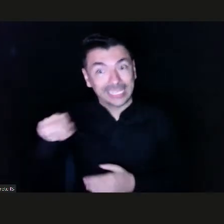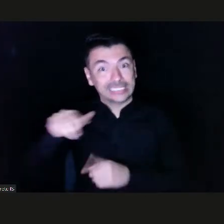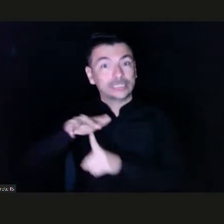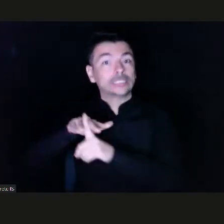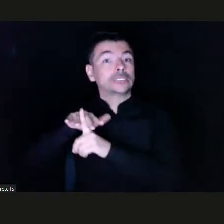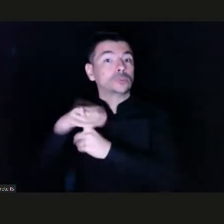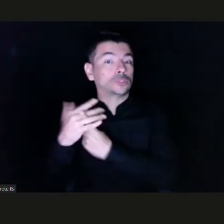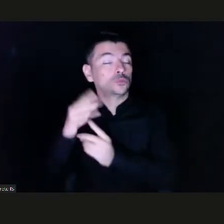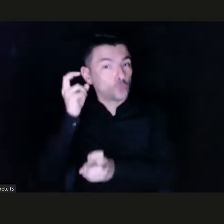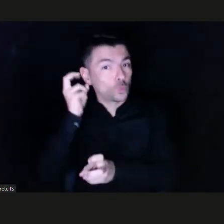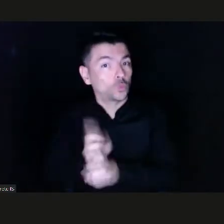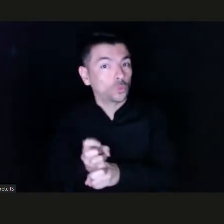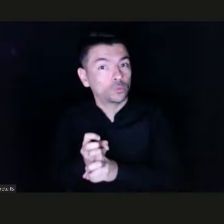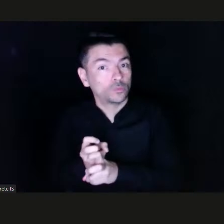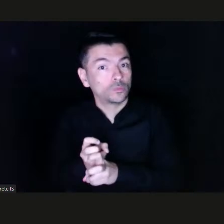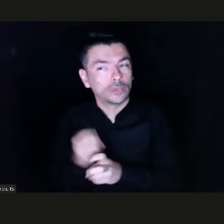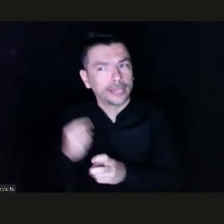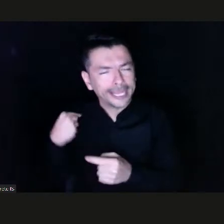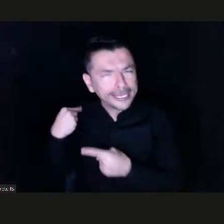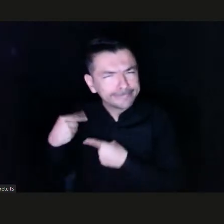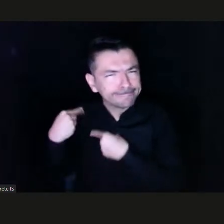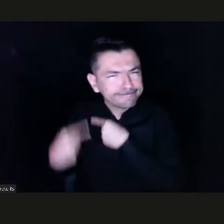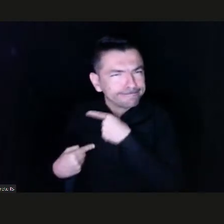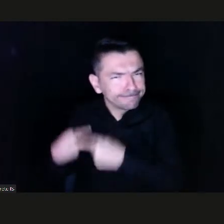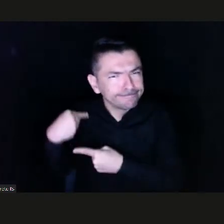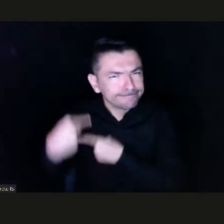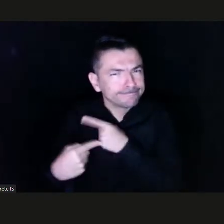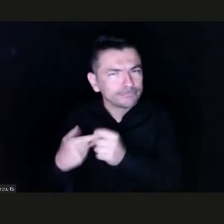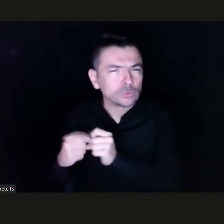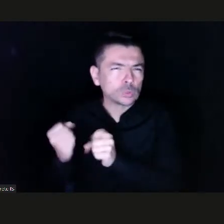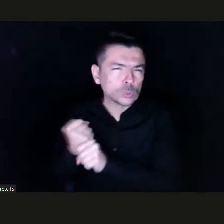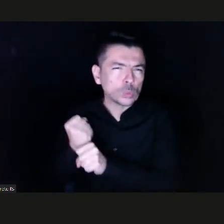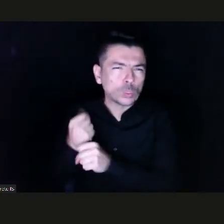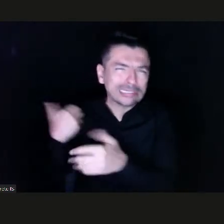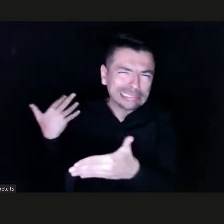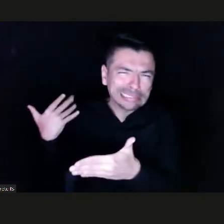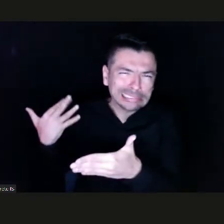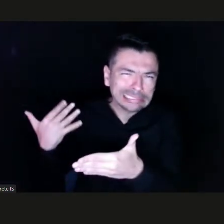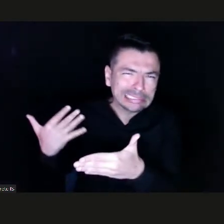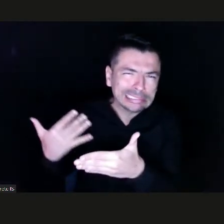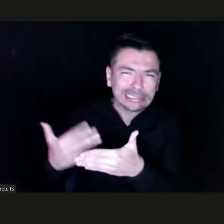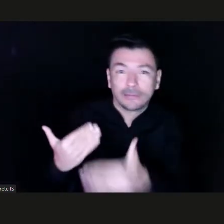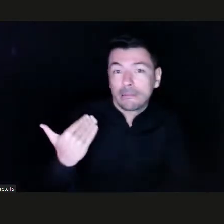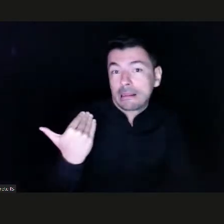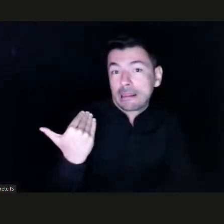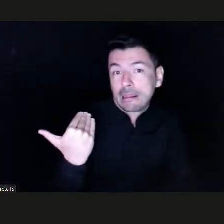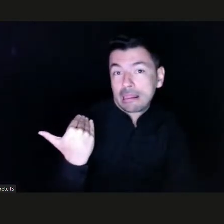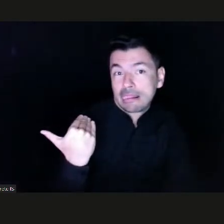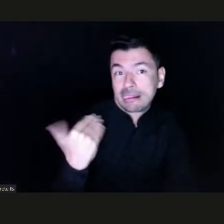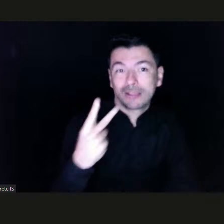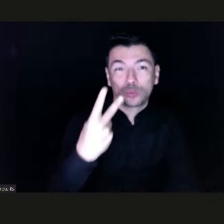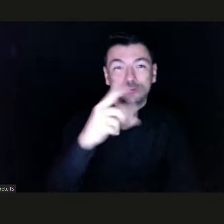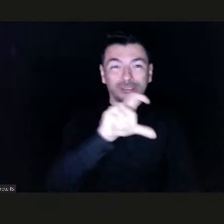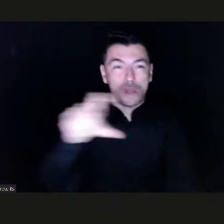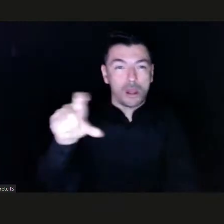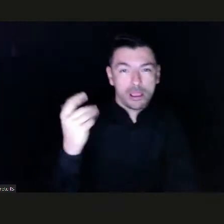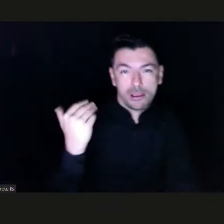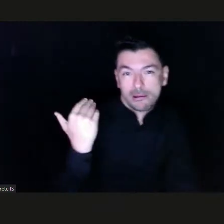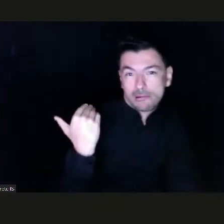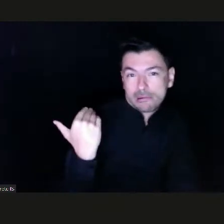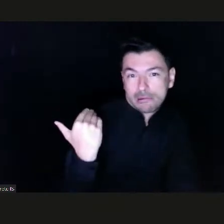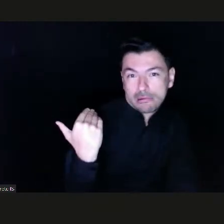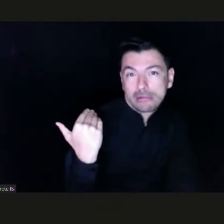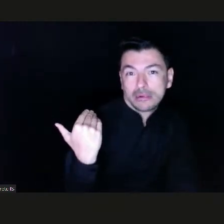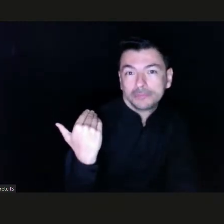international physical event again. This was a small event on Central America